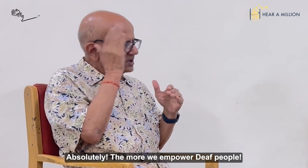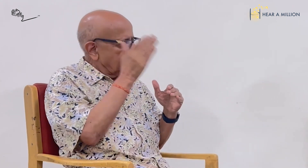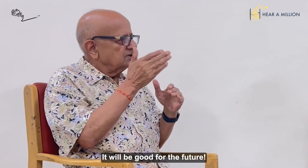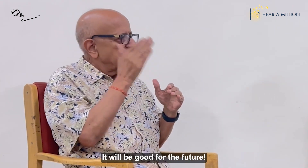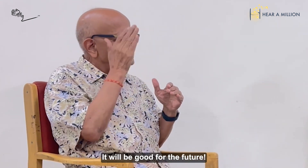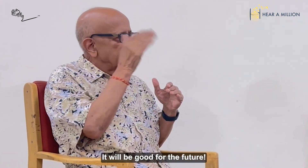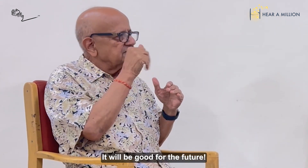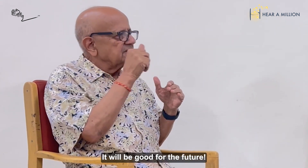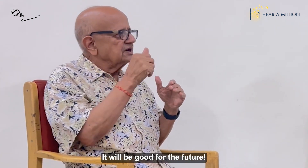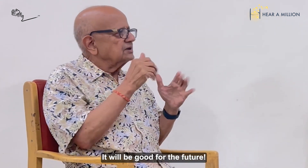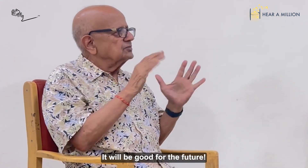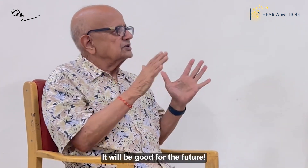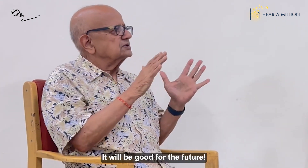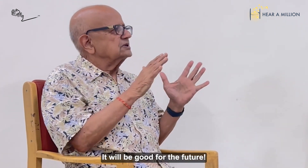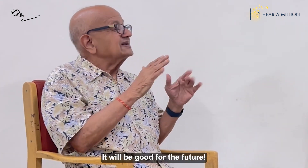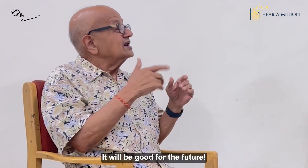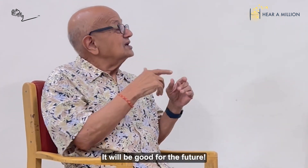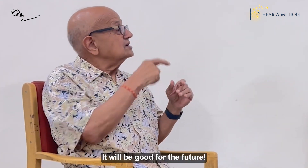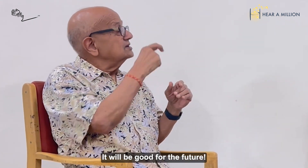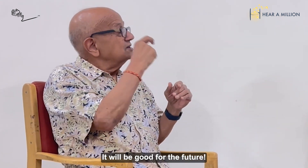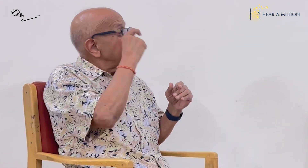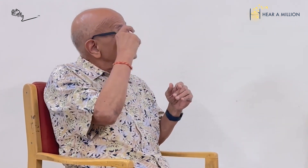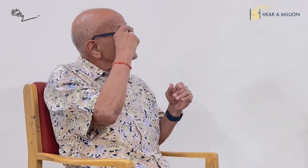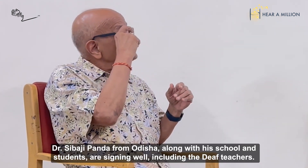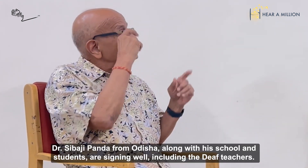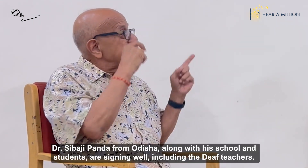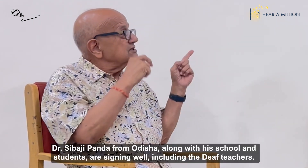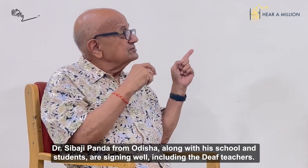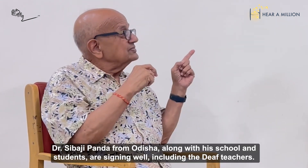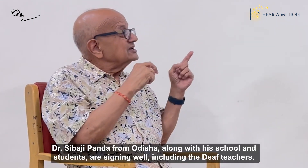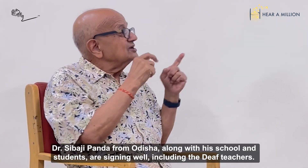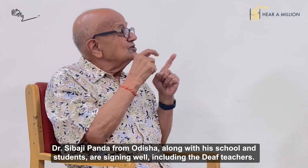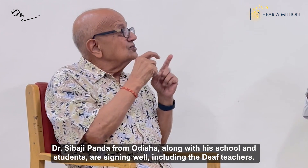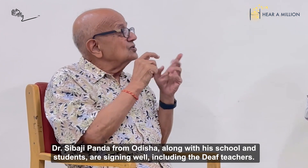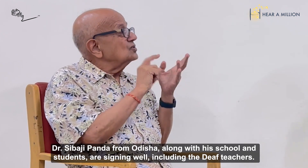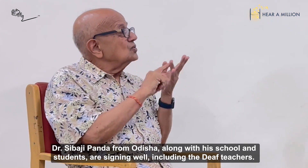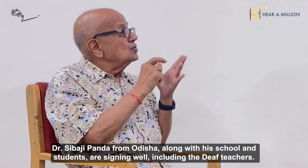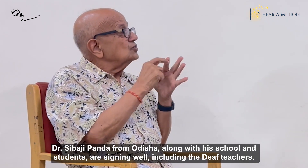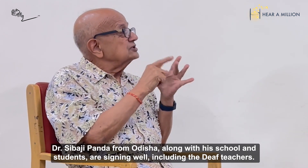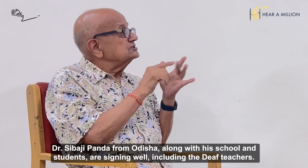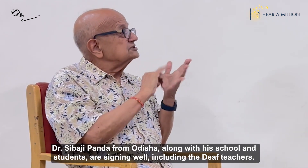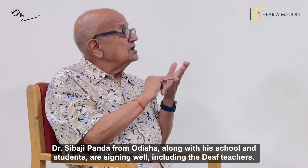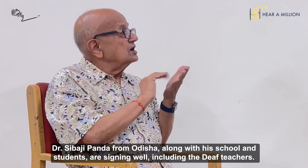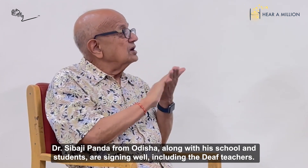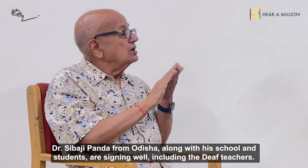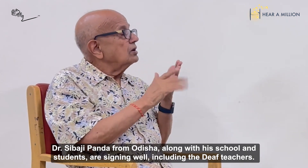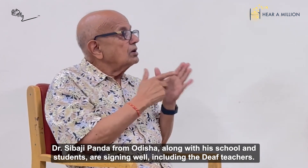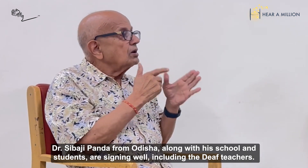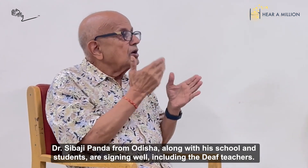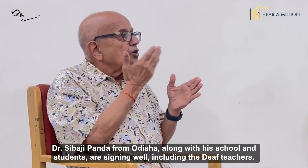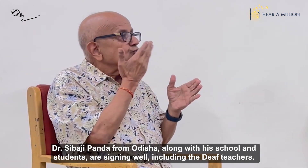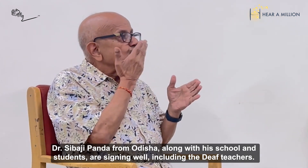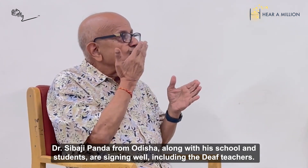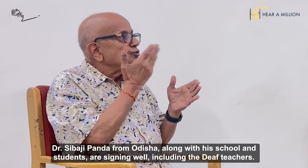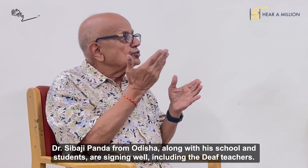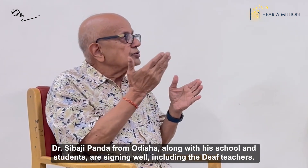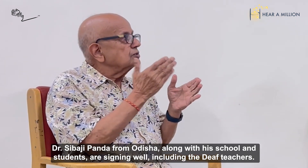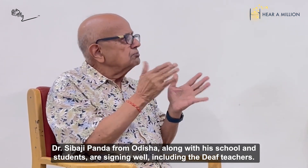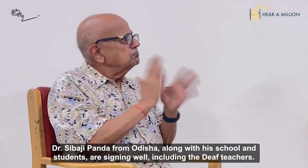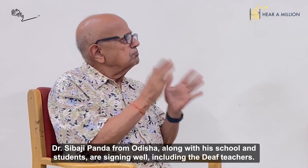it will be good for the future. Dr. Sibaji Panda from Odisha, along with his school and students, are signing